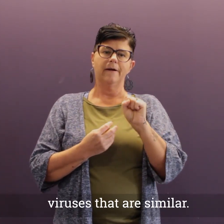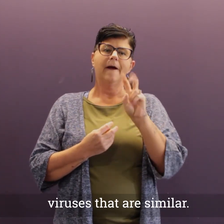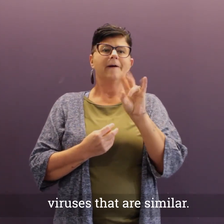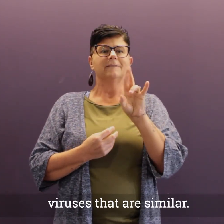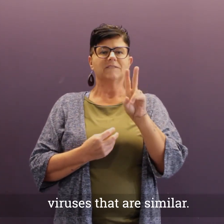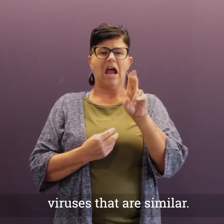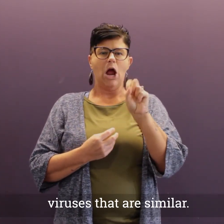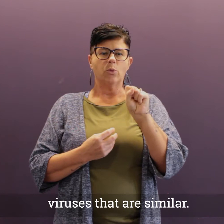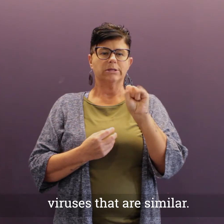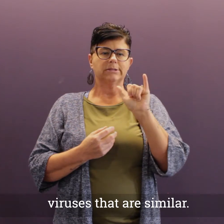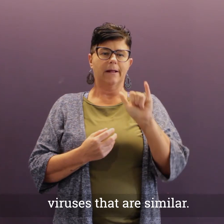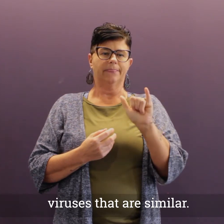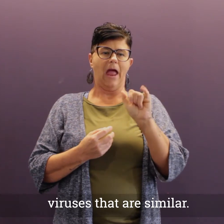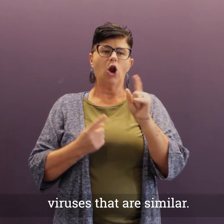Viruses that are similar.